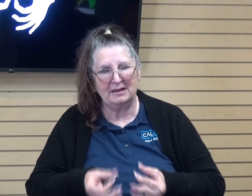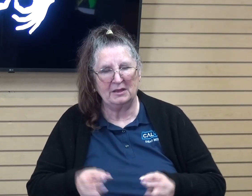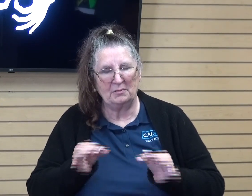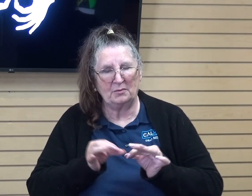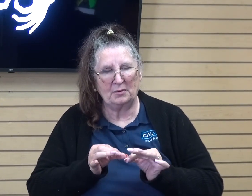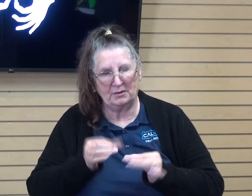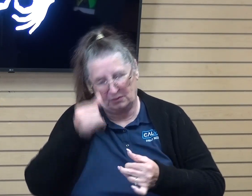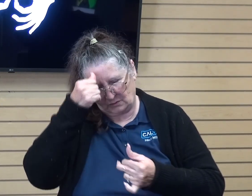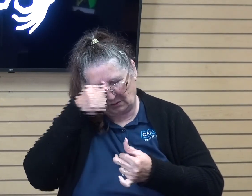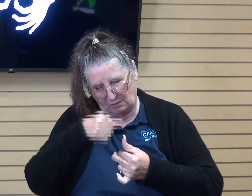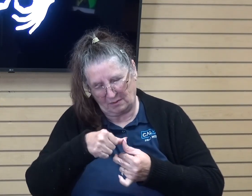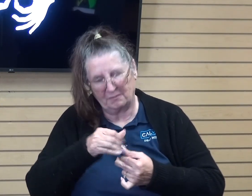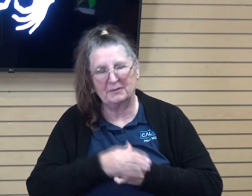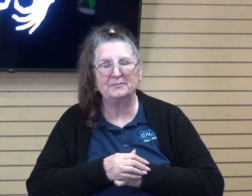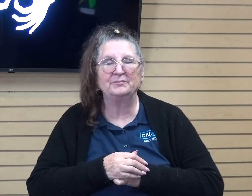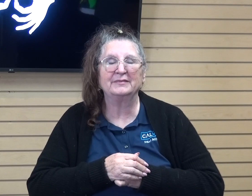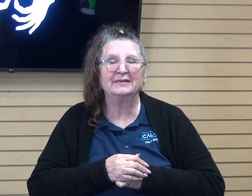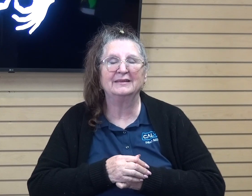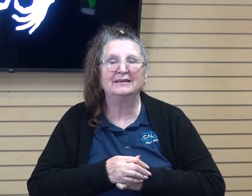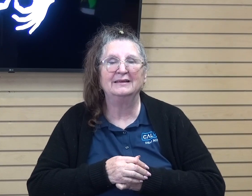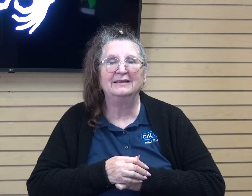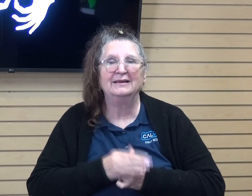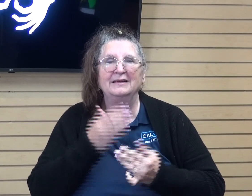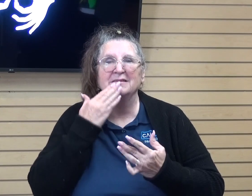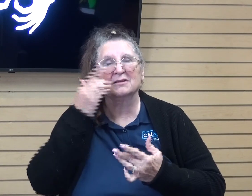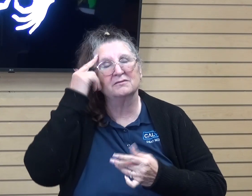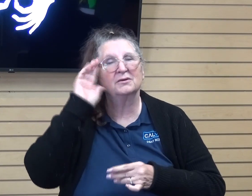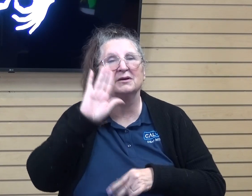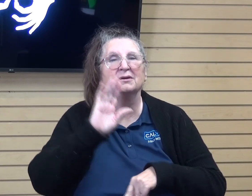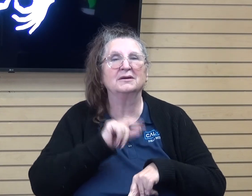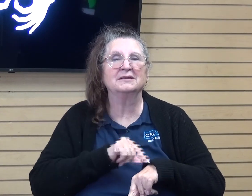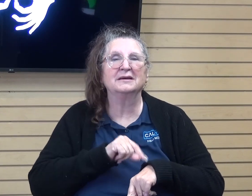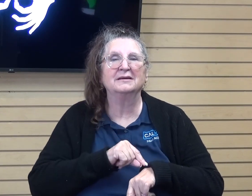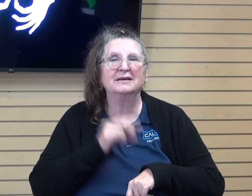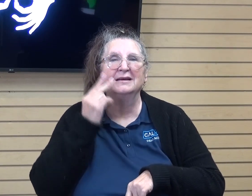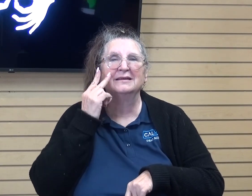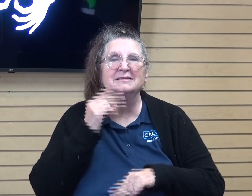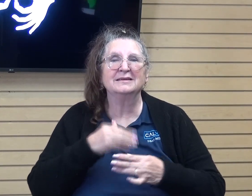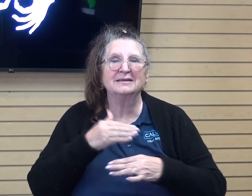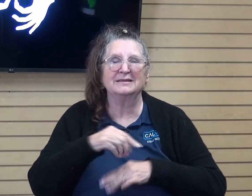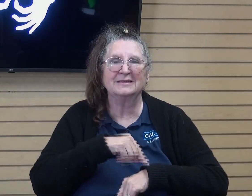in mind. So thank you for your time, and I will see you guys next time. Bye.